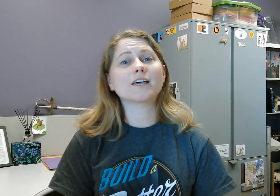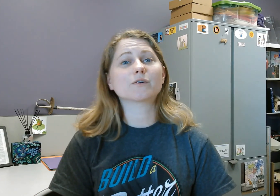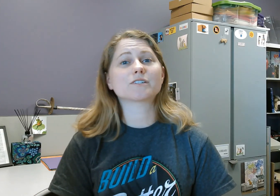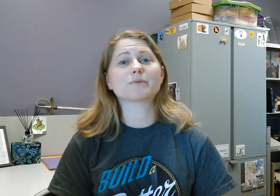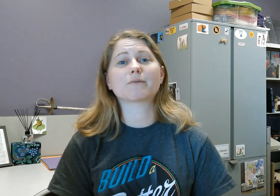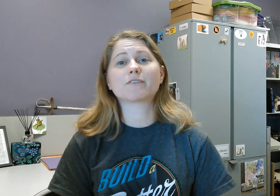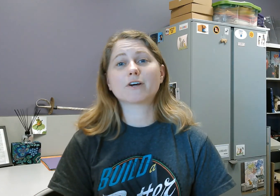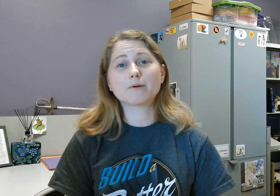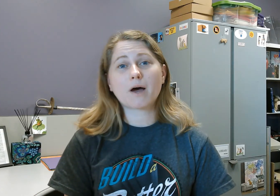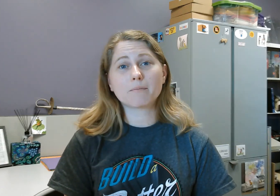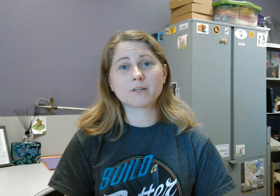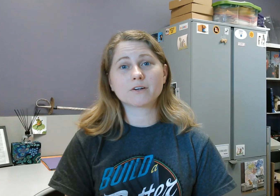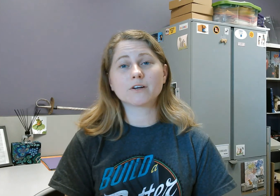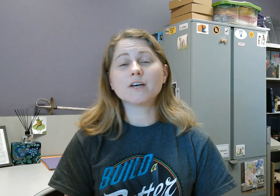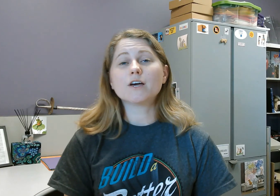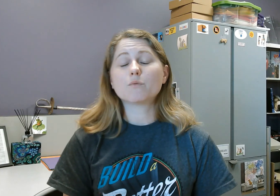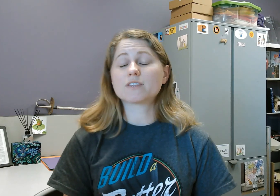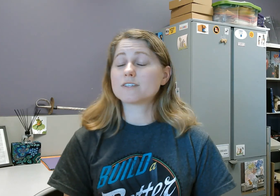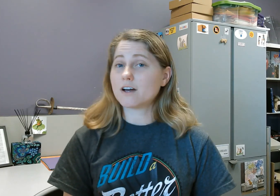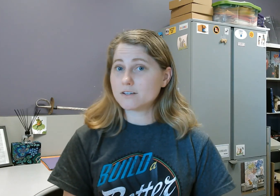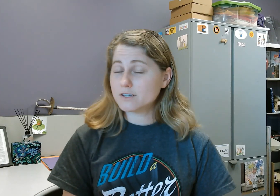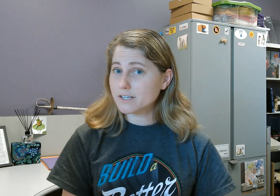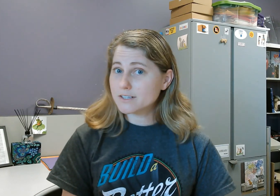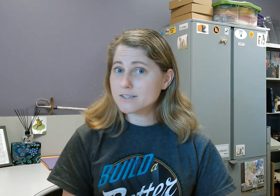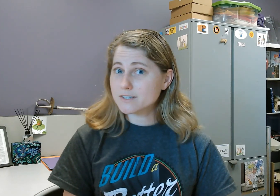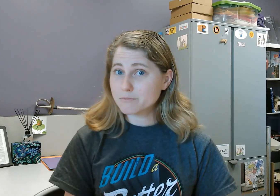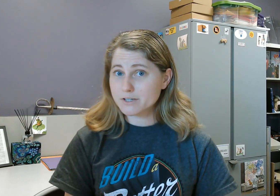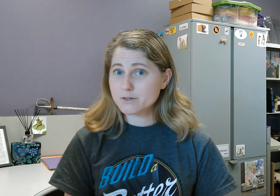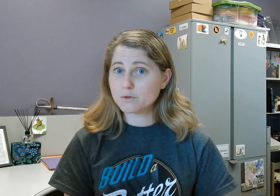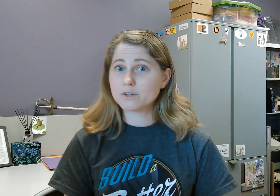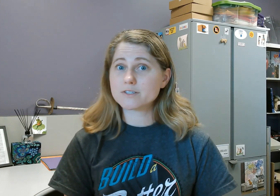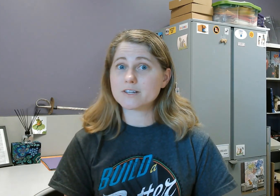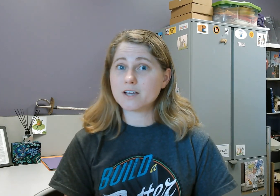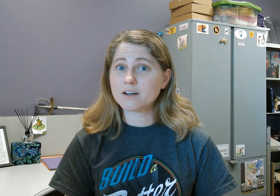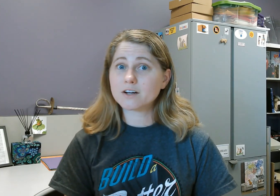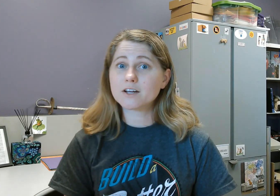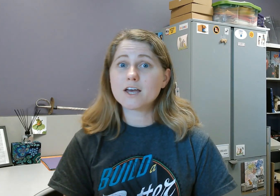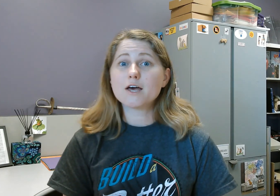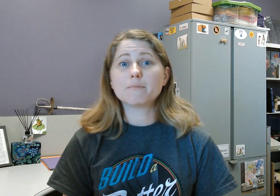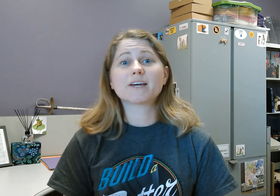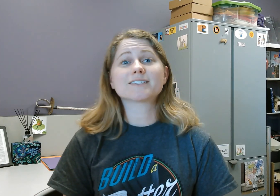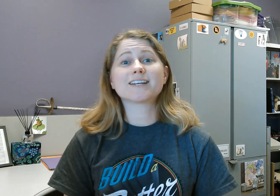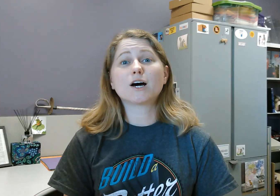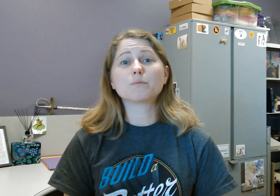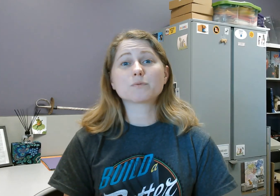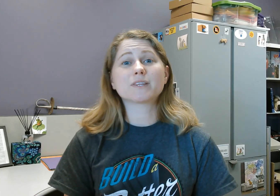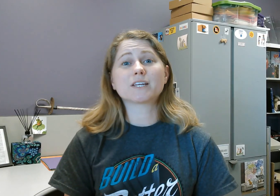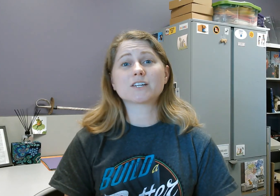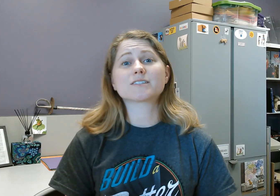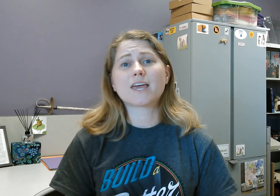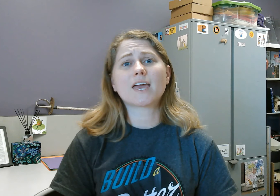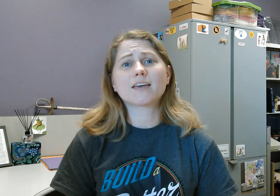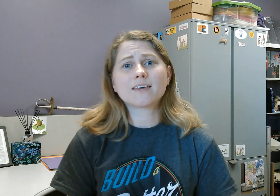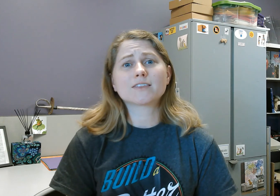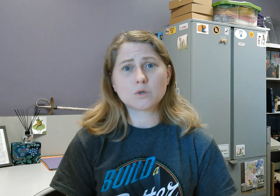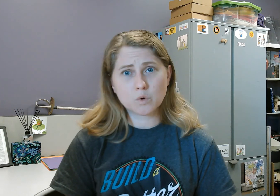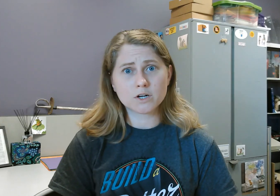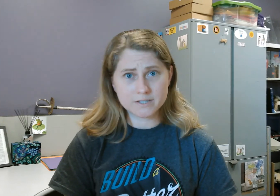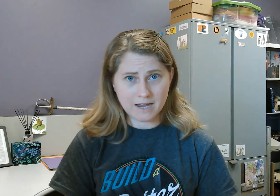language is becoming very popular with the young kids, preschoolers and younger, because it helps when they just can't get the words